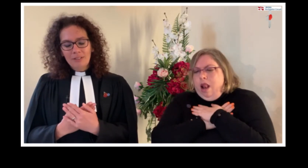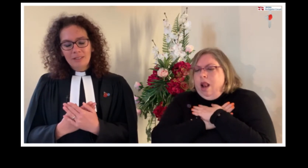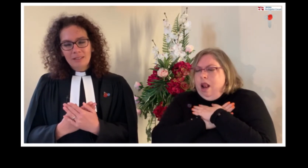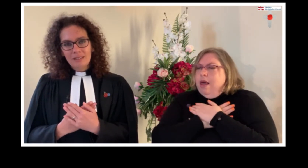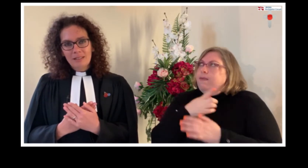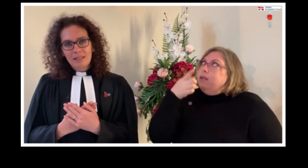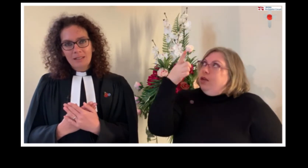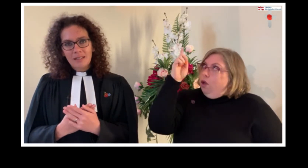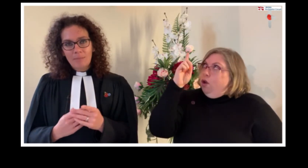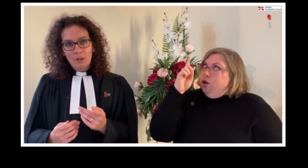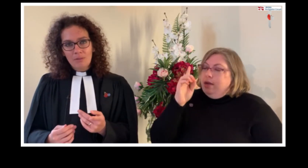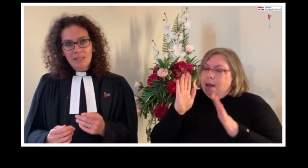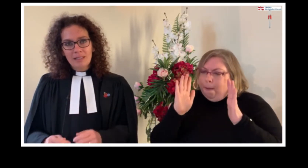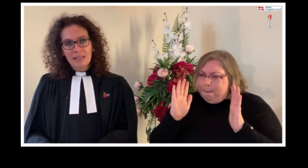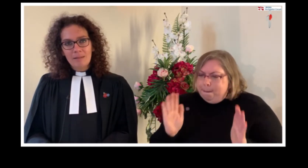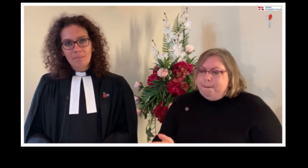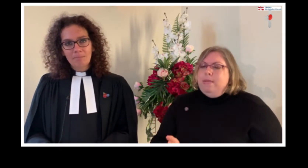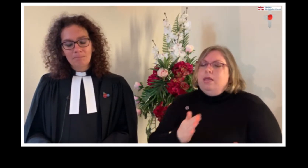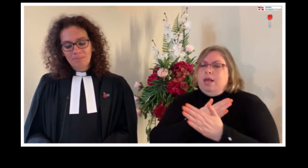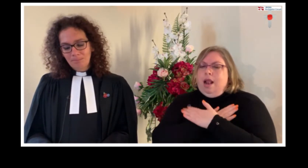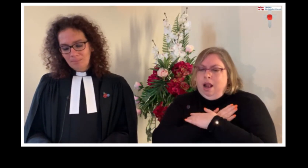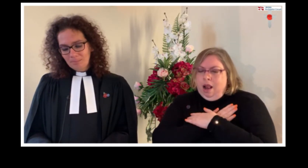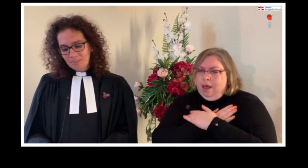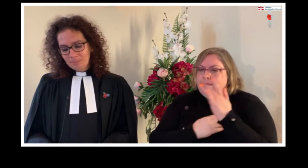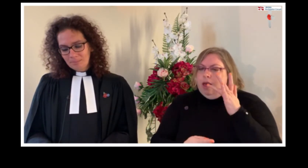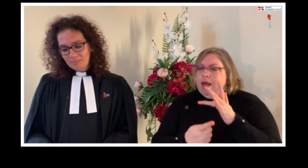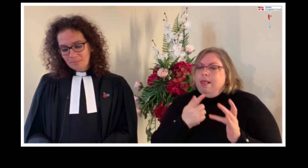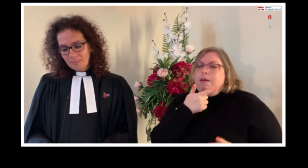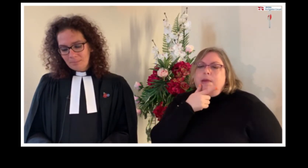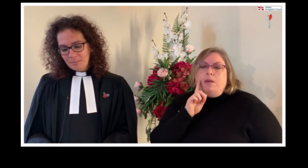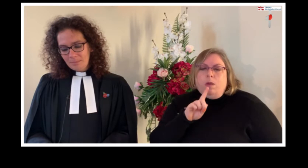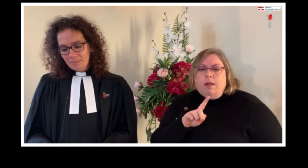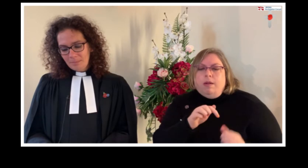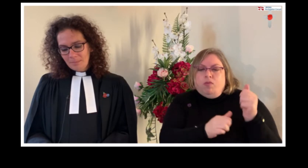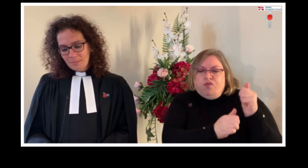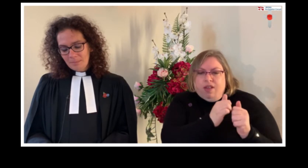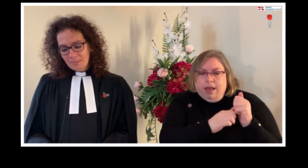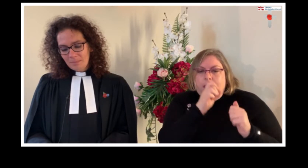must love their brother and sister.